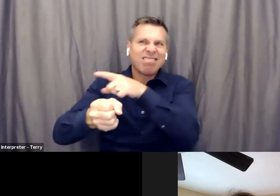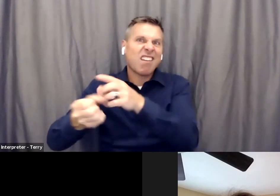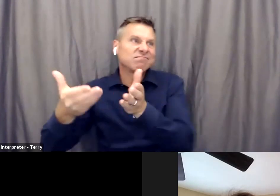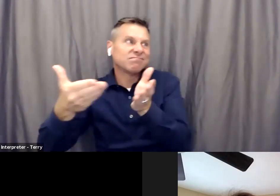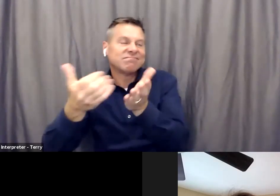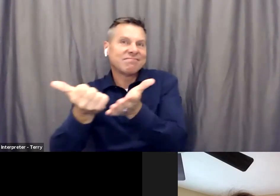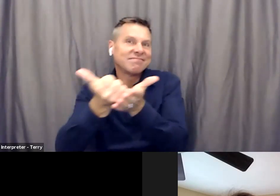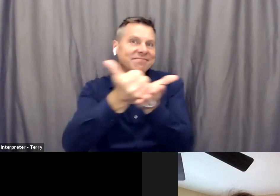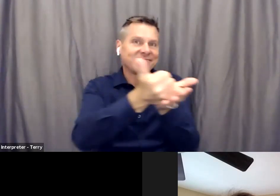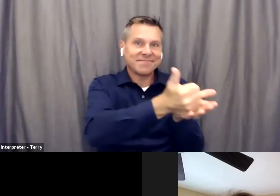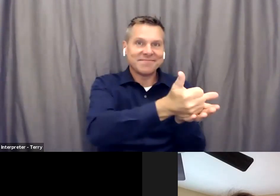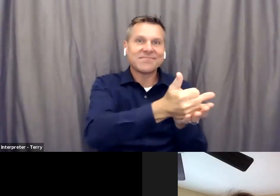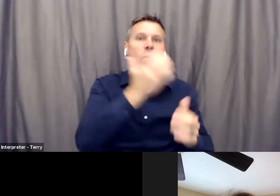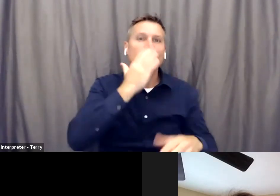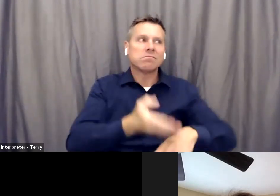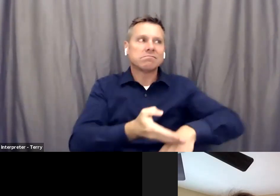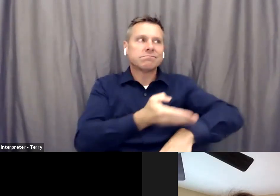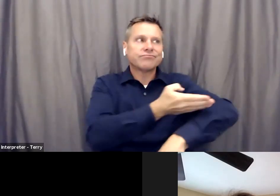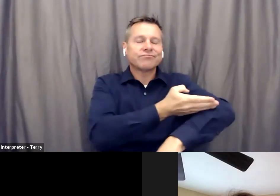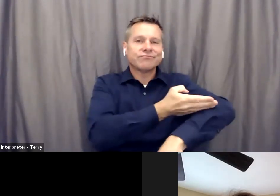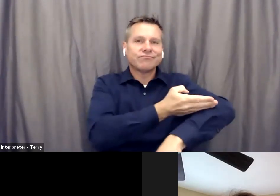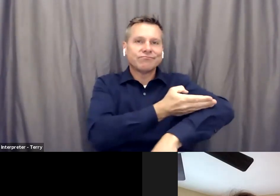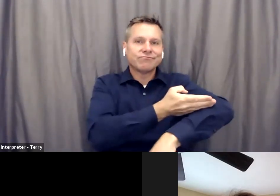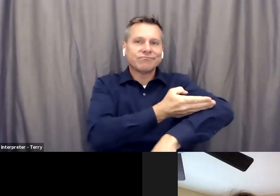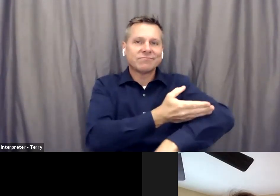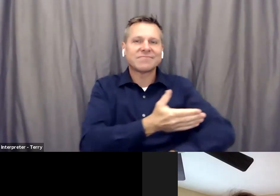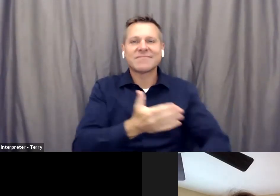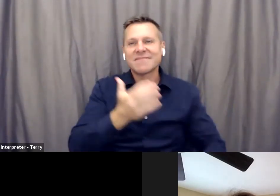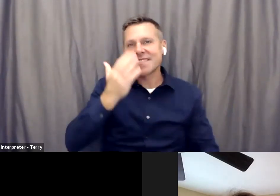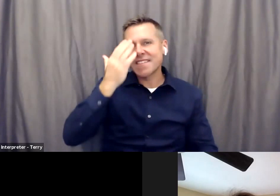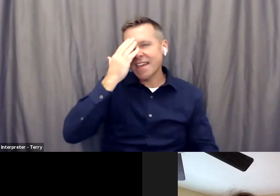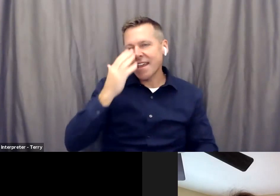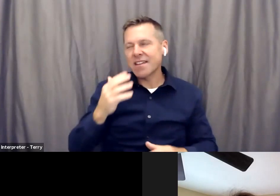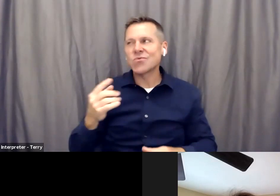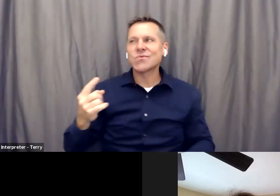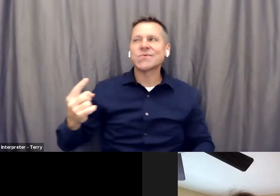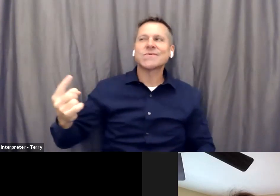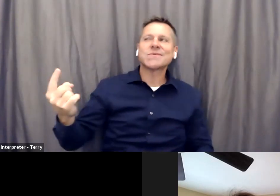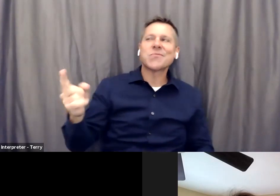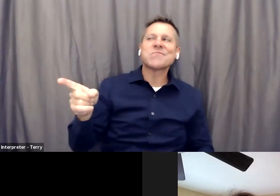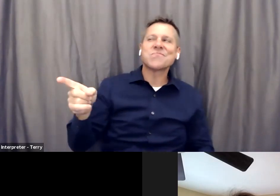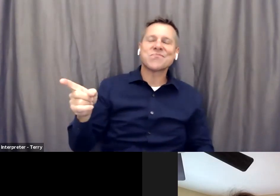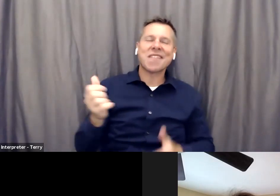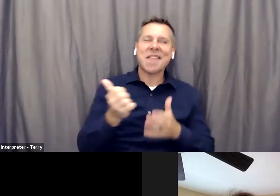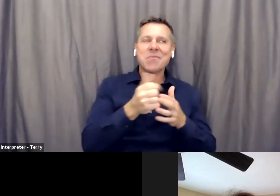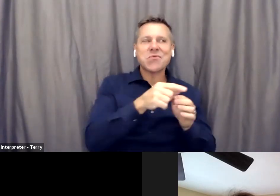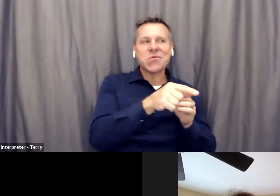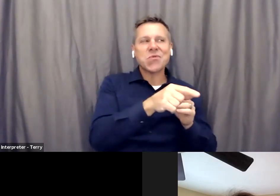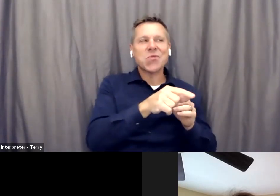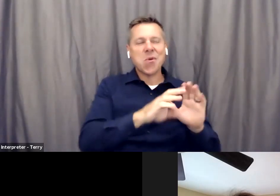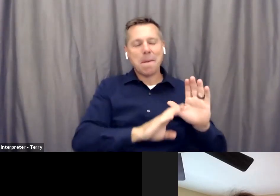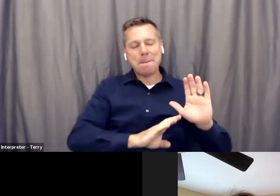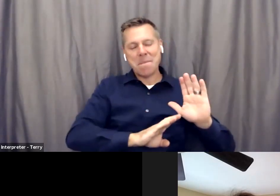you be your best self, right? I know this person who can help you put yourself back together